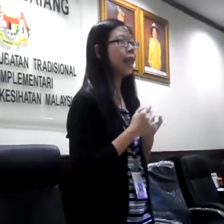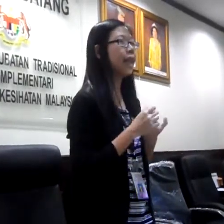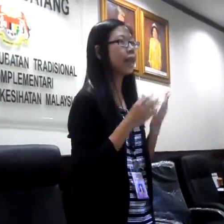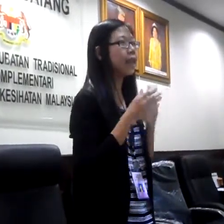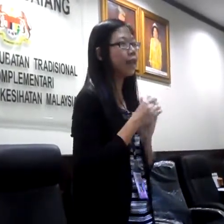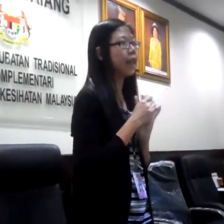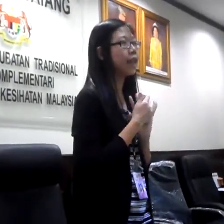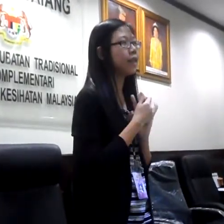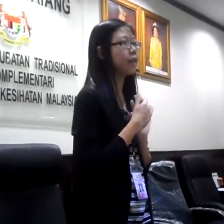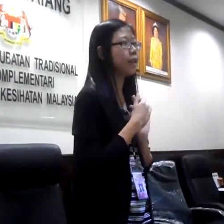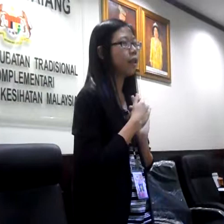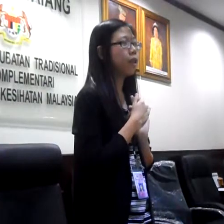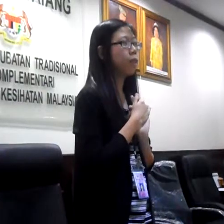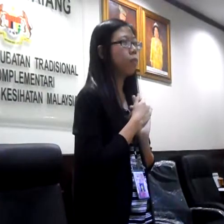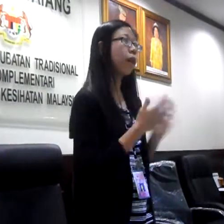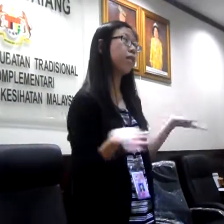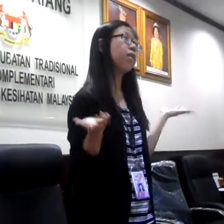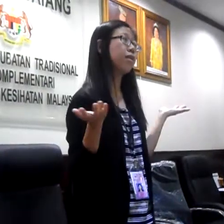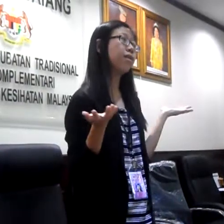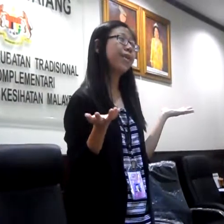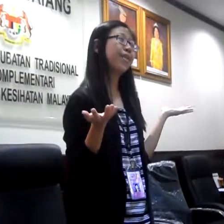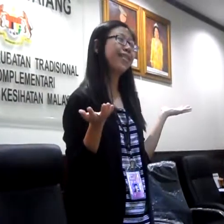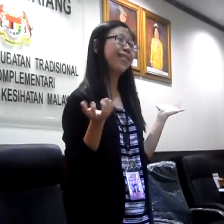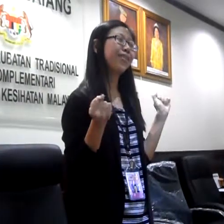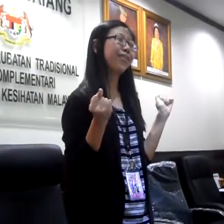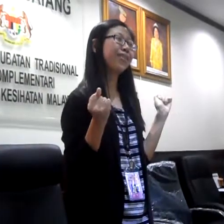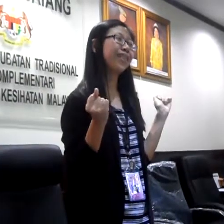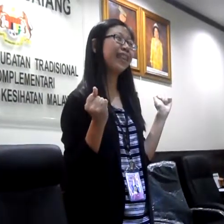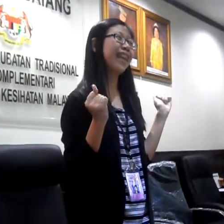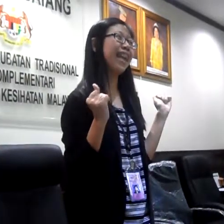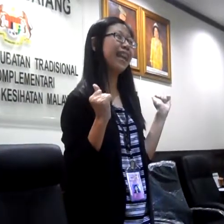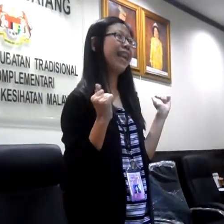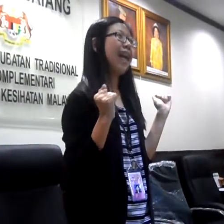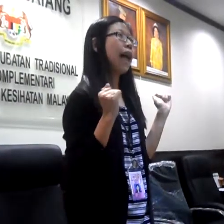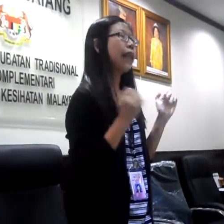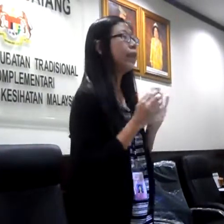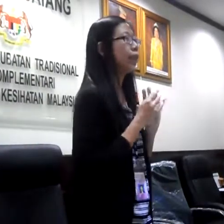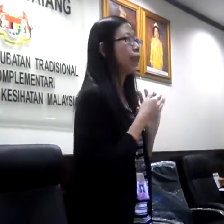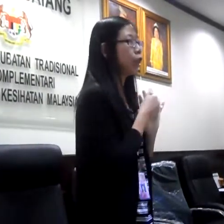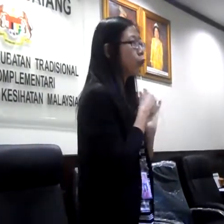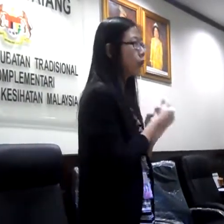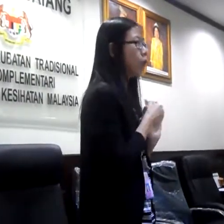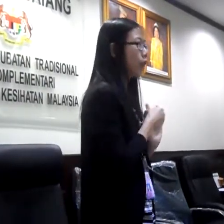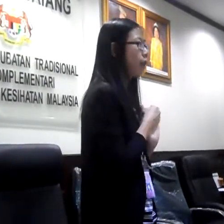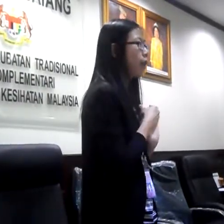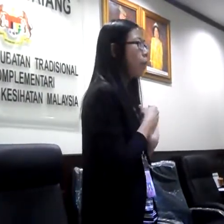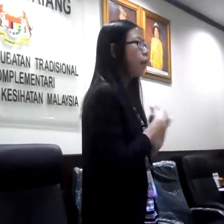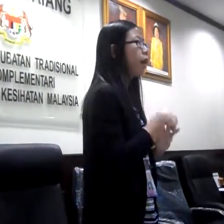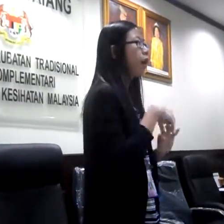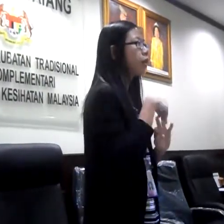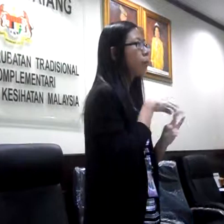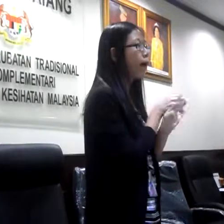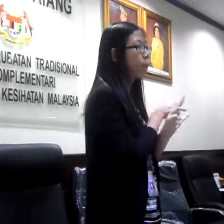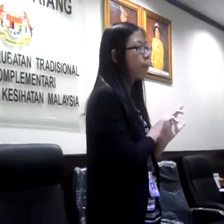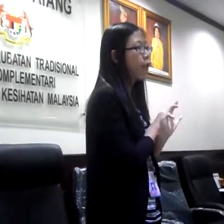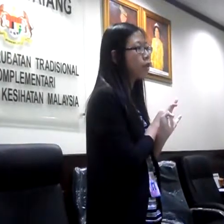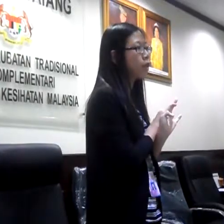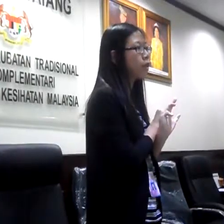And then the third thing is... Be patient. Yeah. This is the thing that you need to get. Because by being patient,